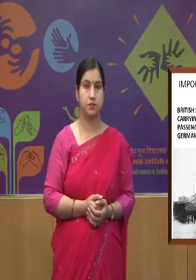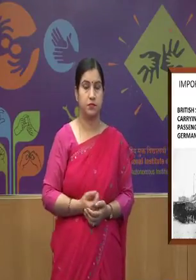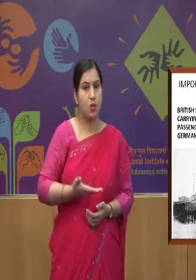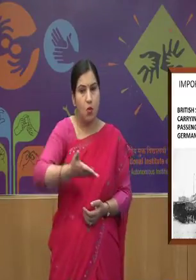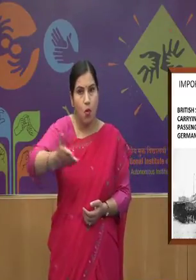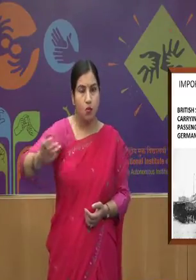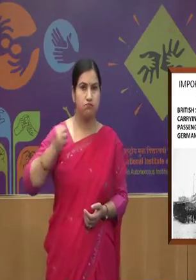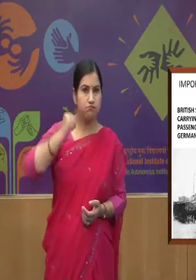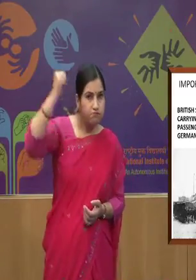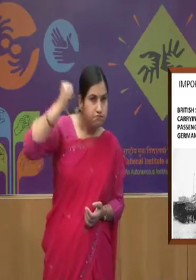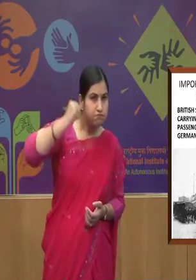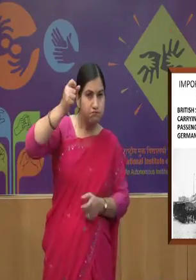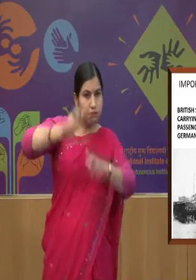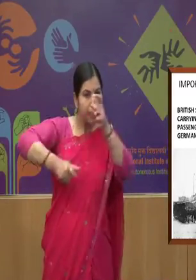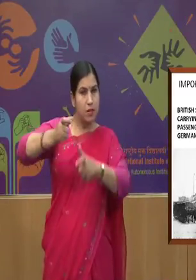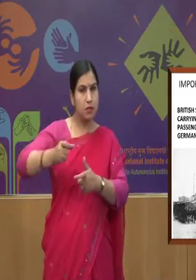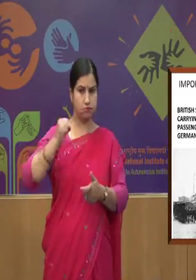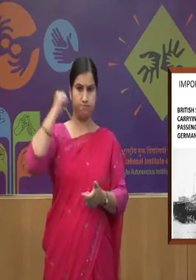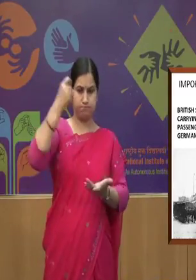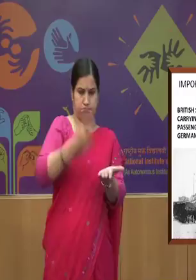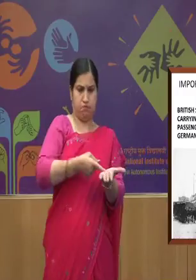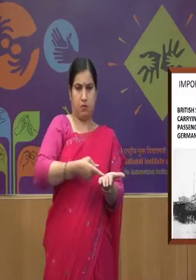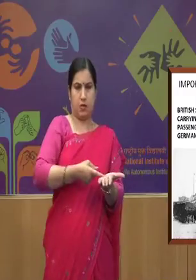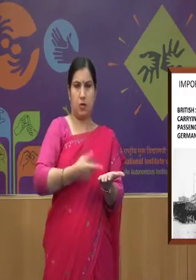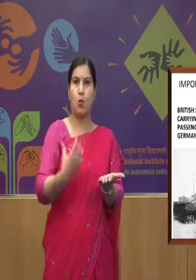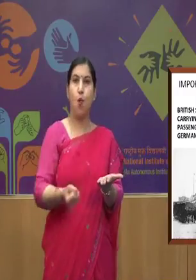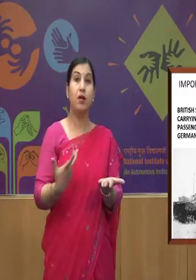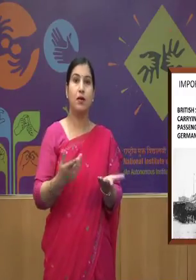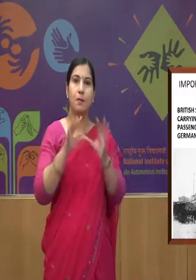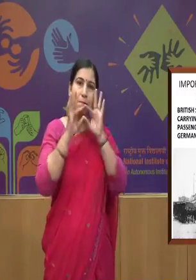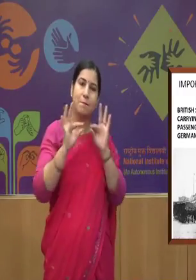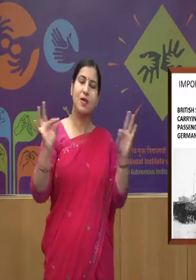All the revolutionaries demanded peace.